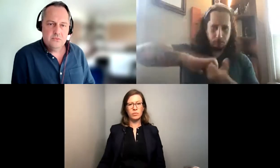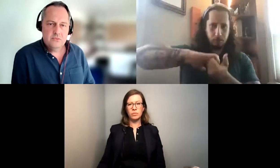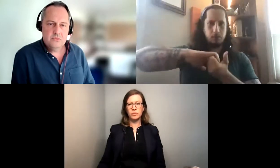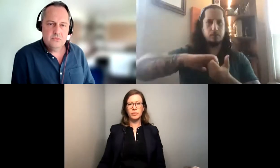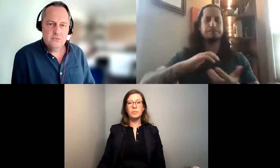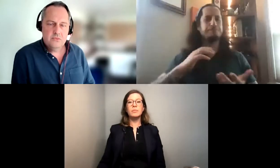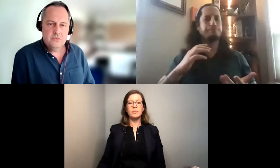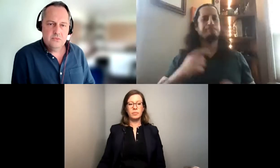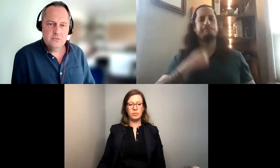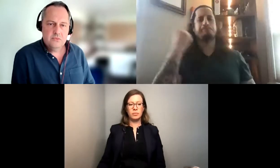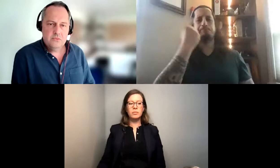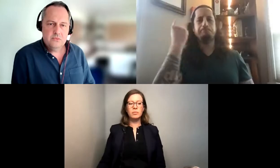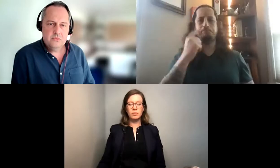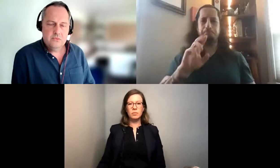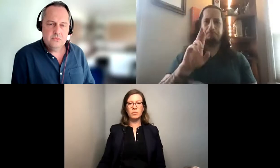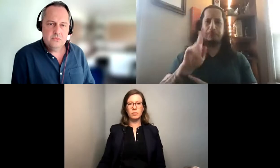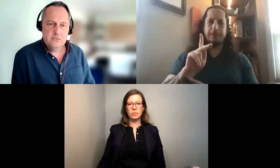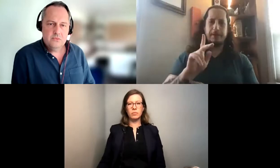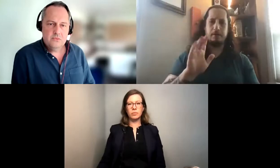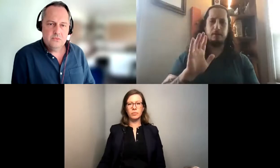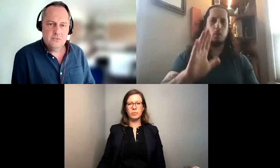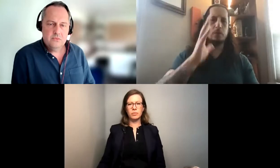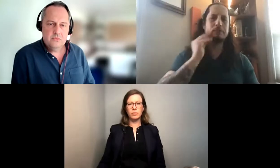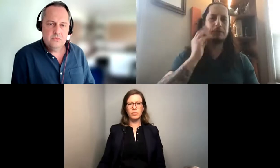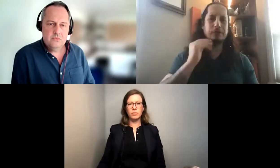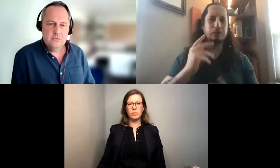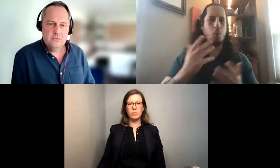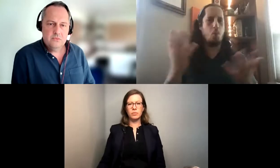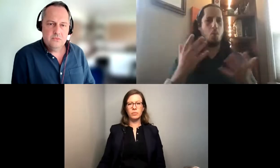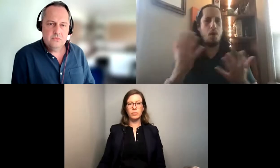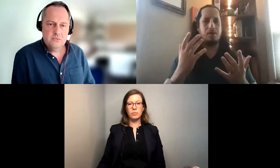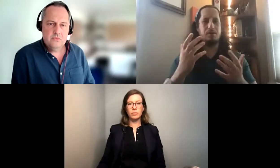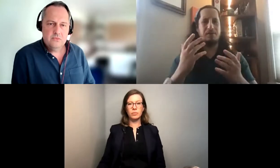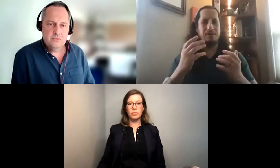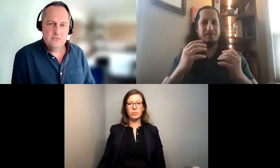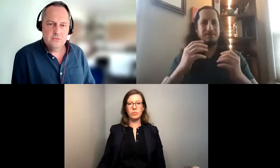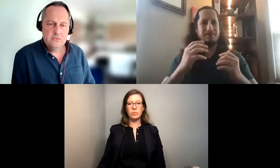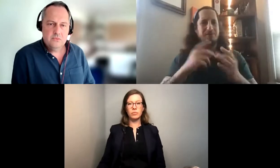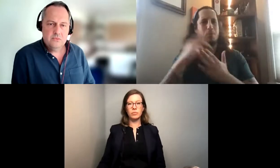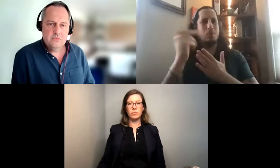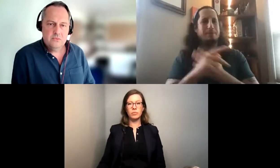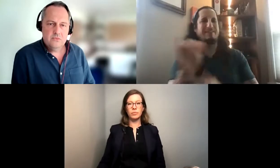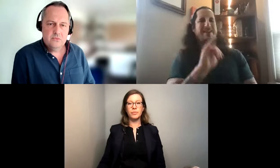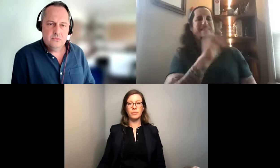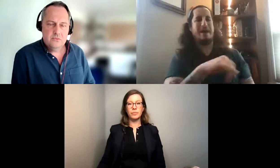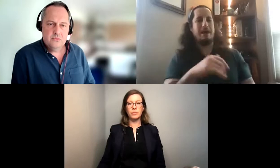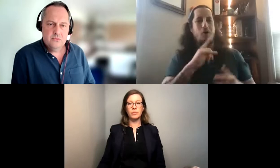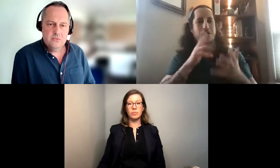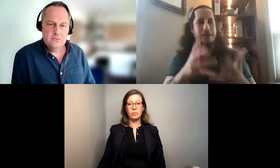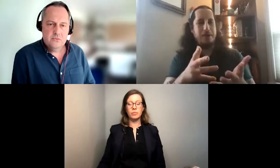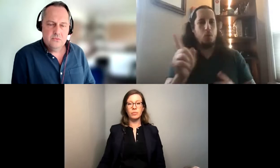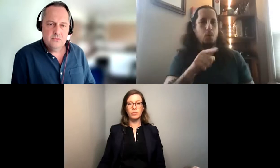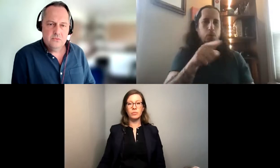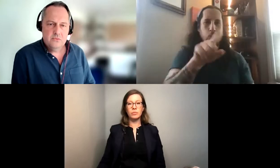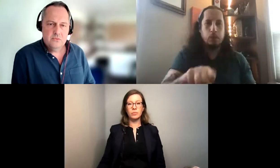And the goal is to start really forming strong collaborations. And I'm wondering about your experience in the UK. If